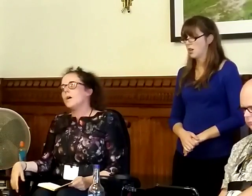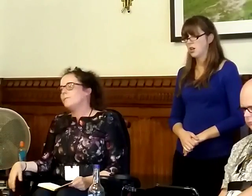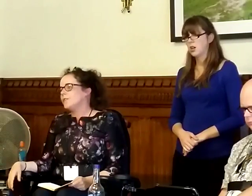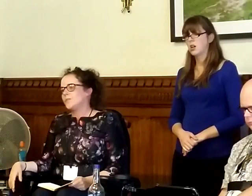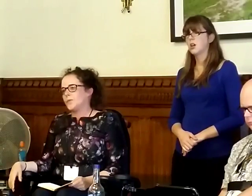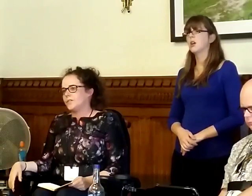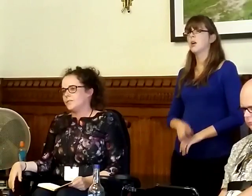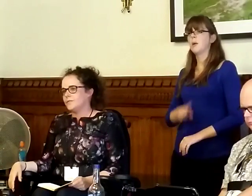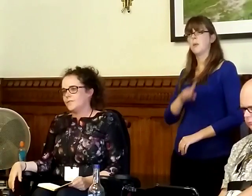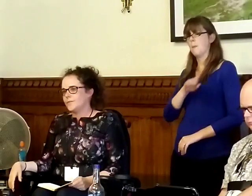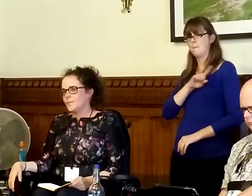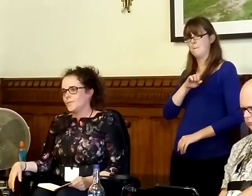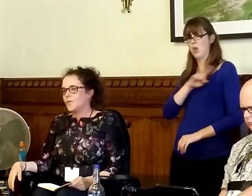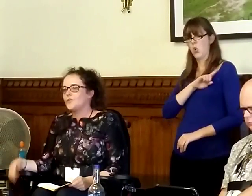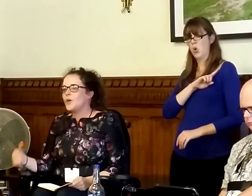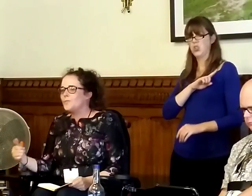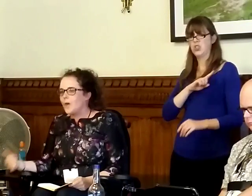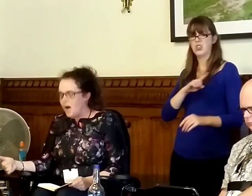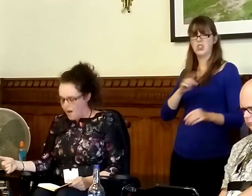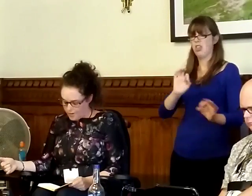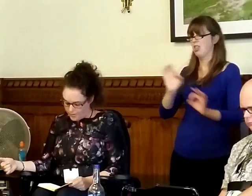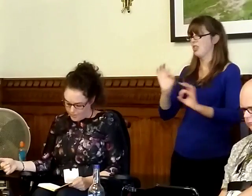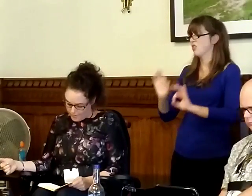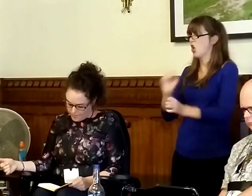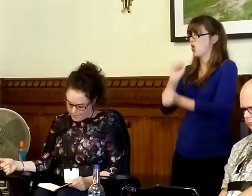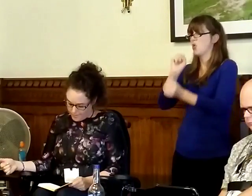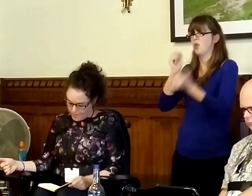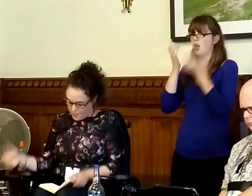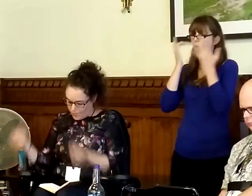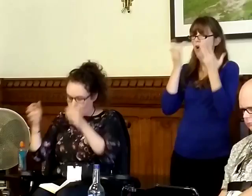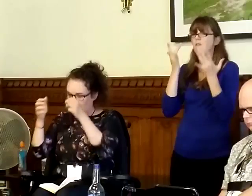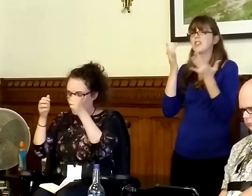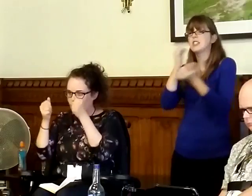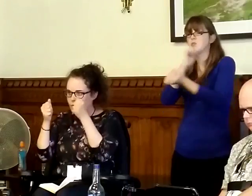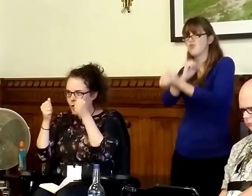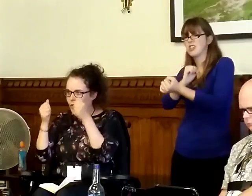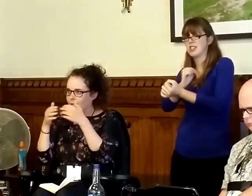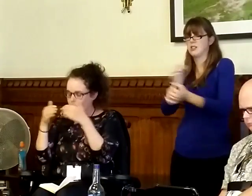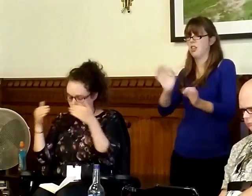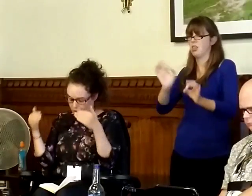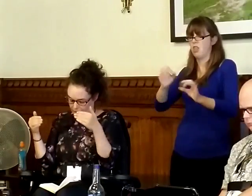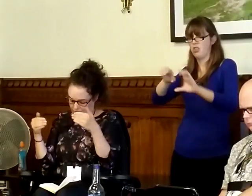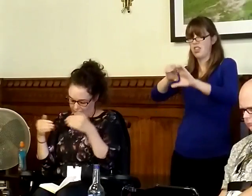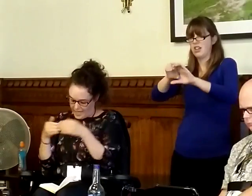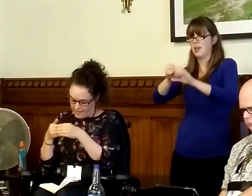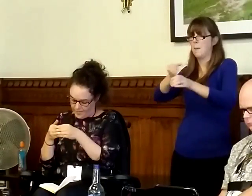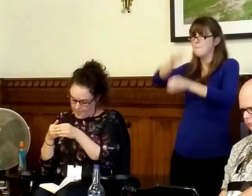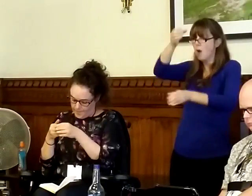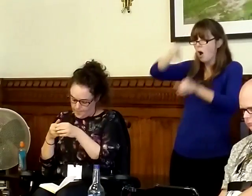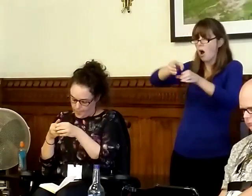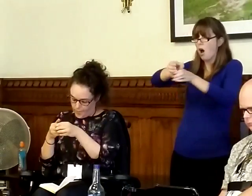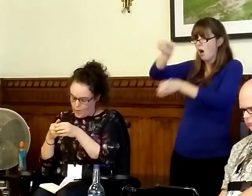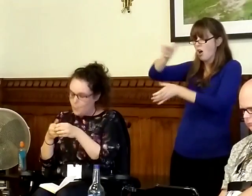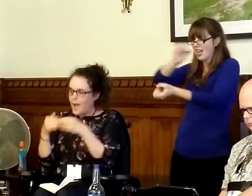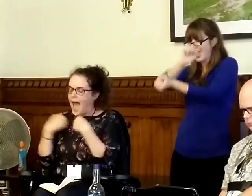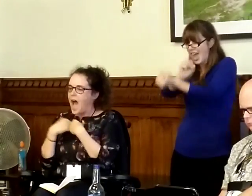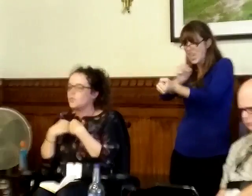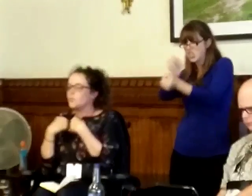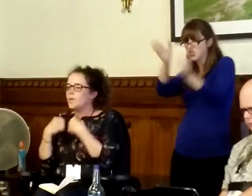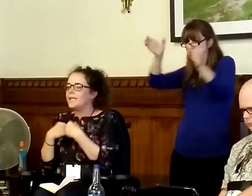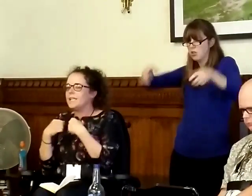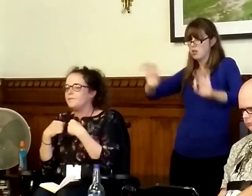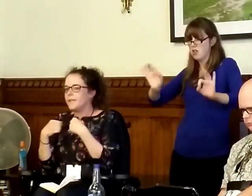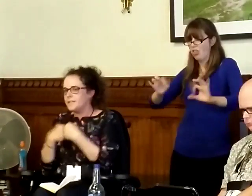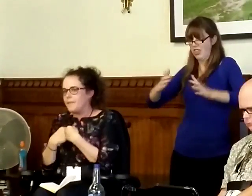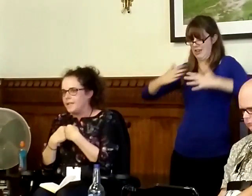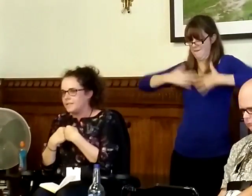Because there are no obvious prisons. There are no bars. There are nothing blocking us in. But